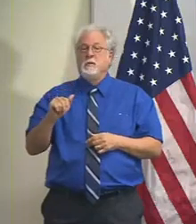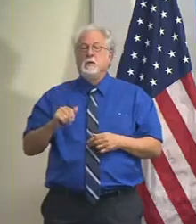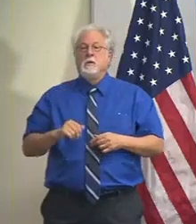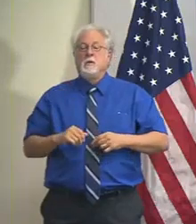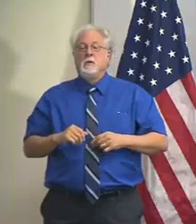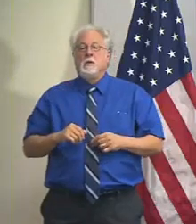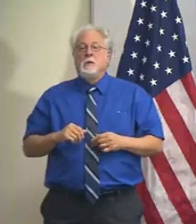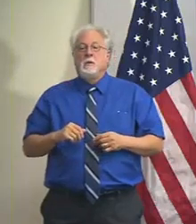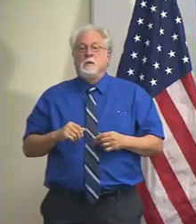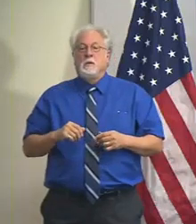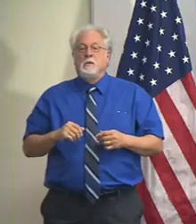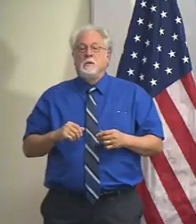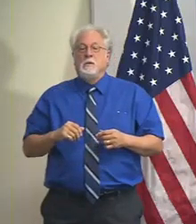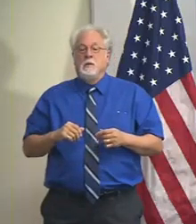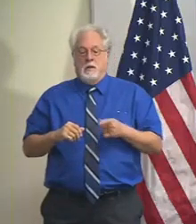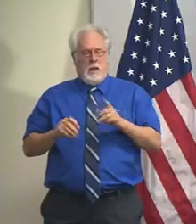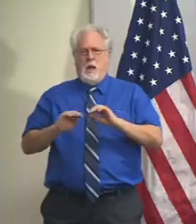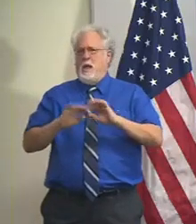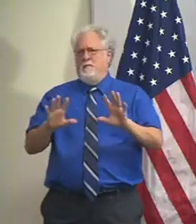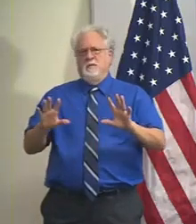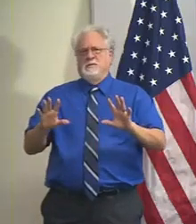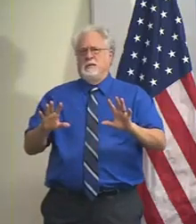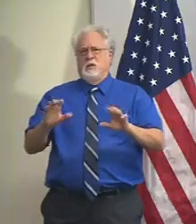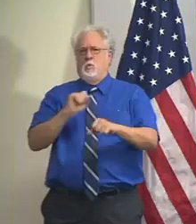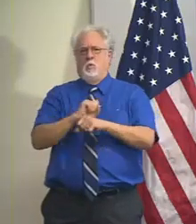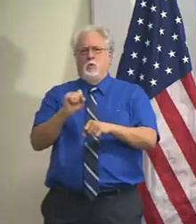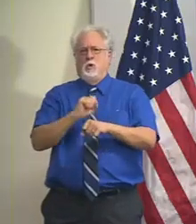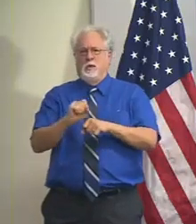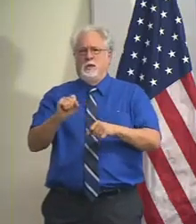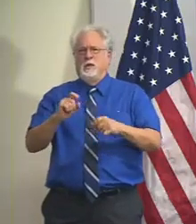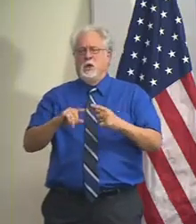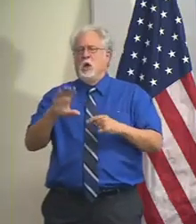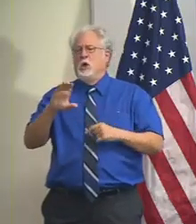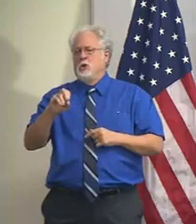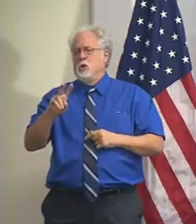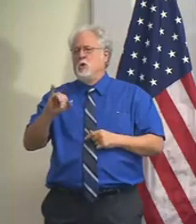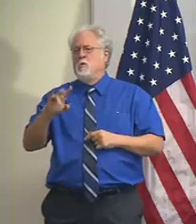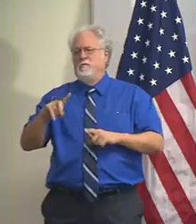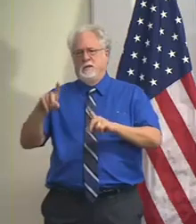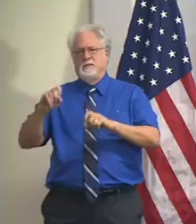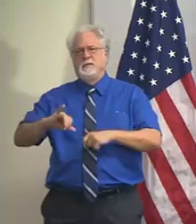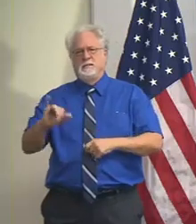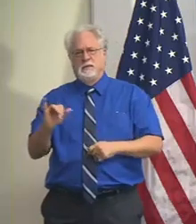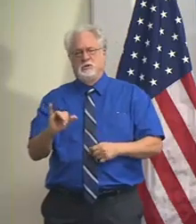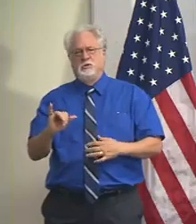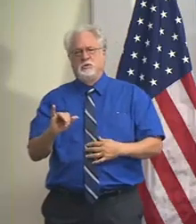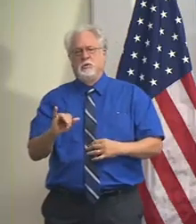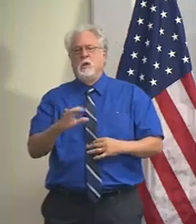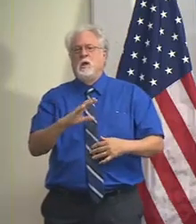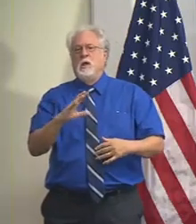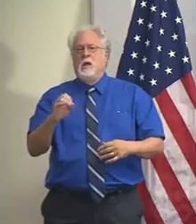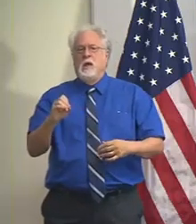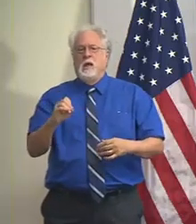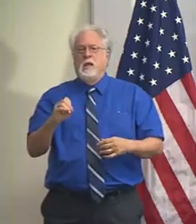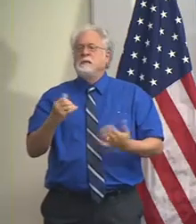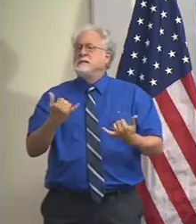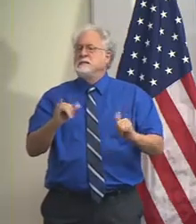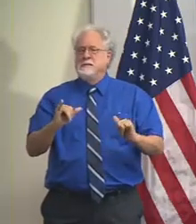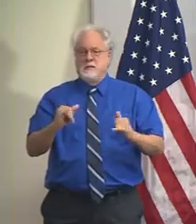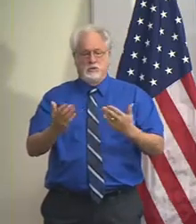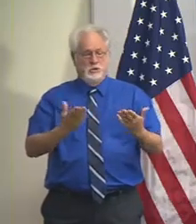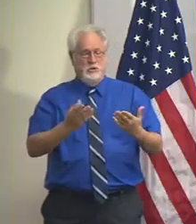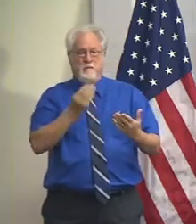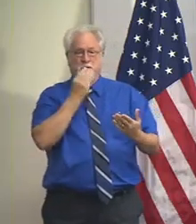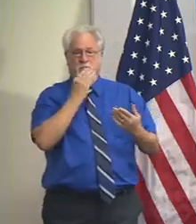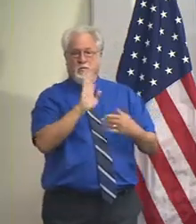They're obviously working on COVID testing as well, and still serving our